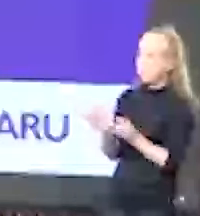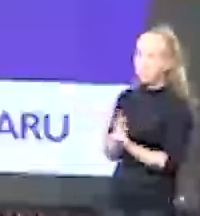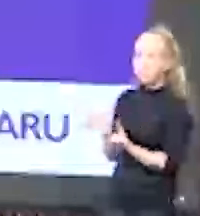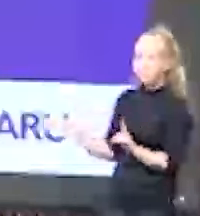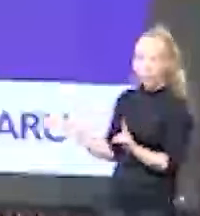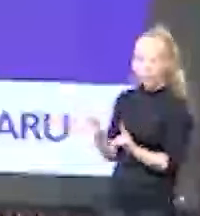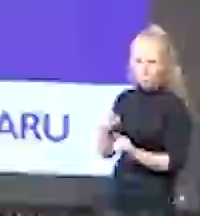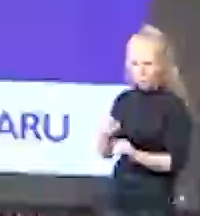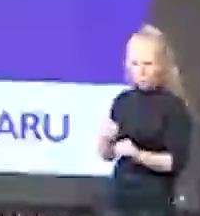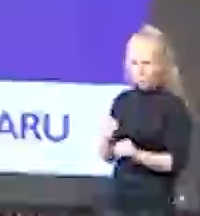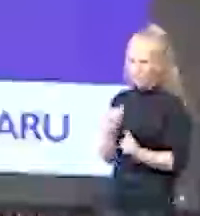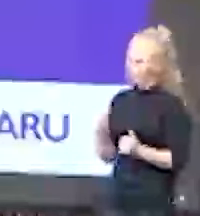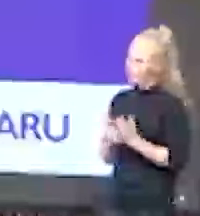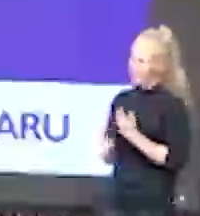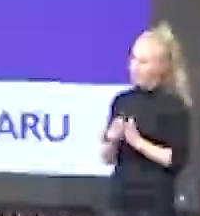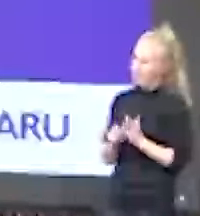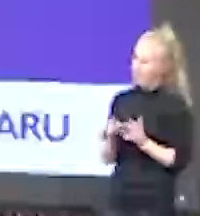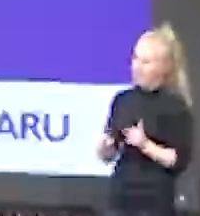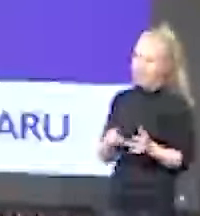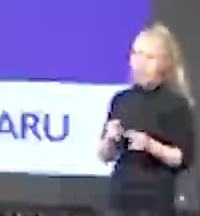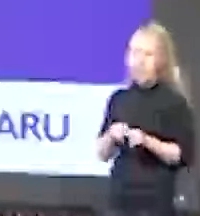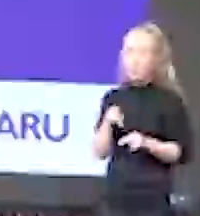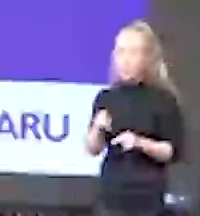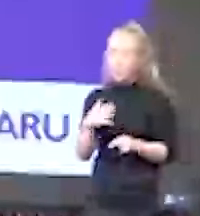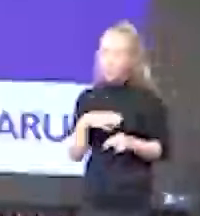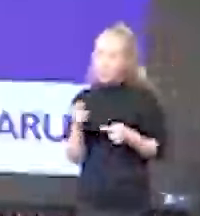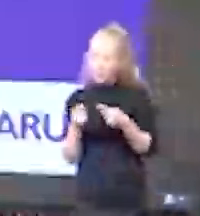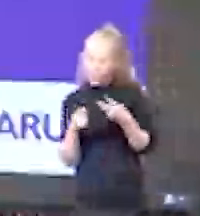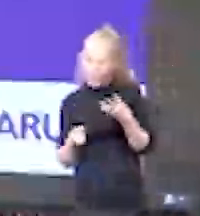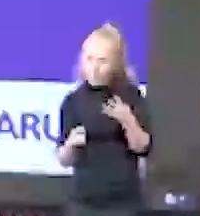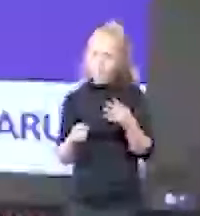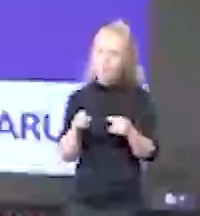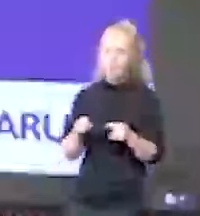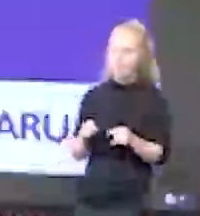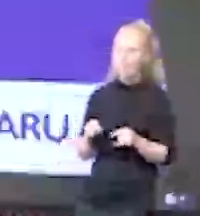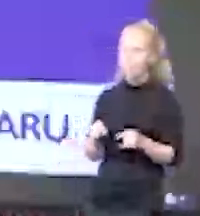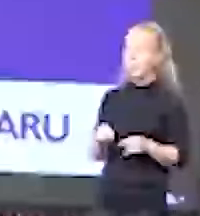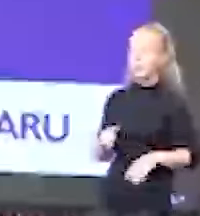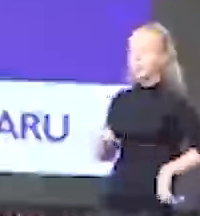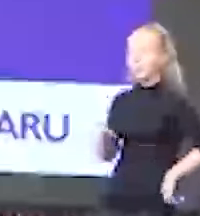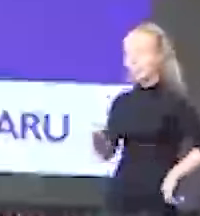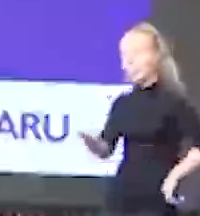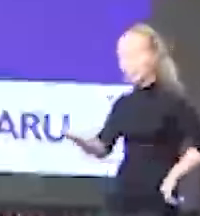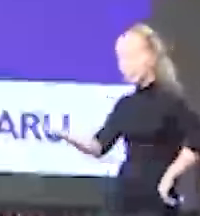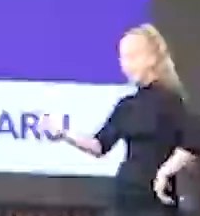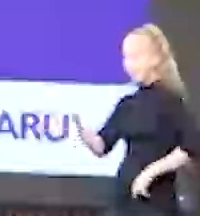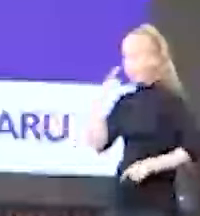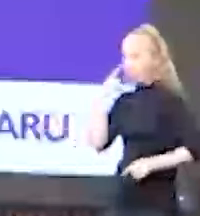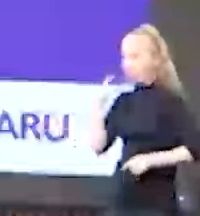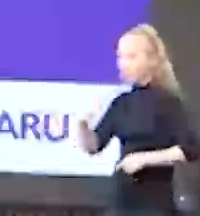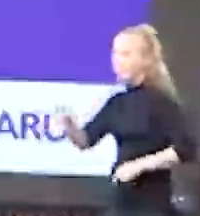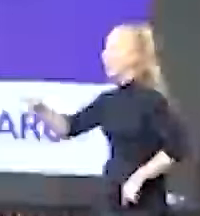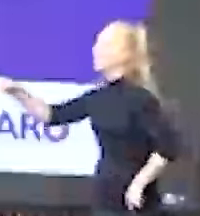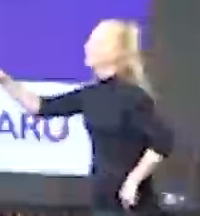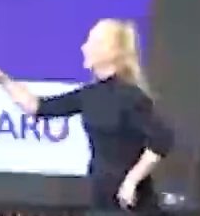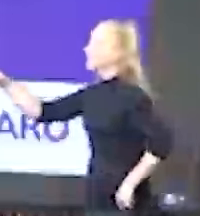journeys about talking, little meanders through the meadow in terms of... Have you seen the view out of